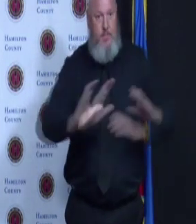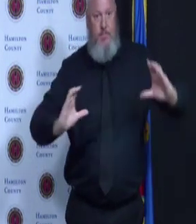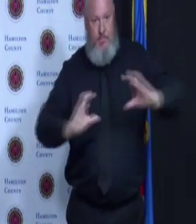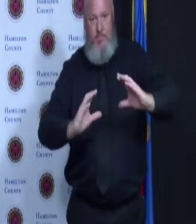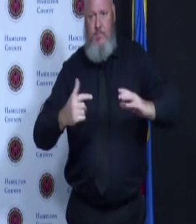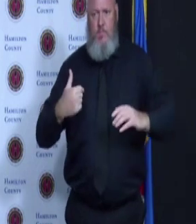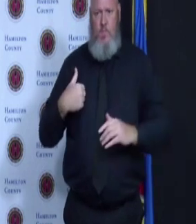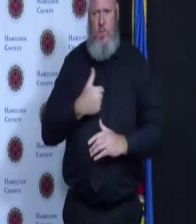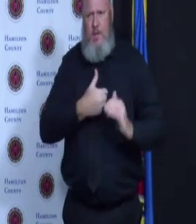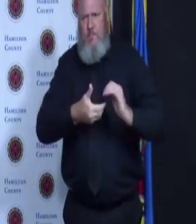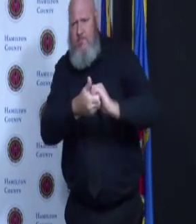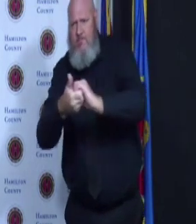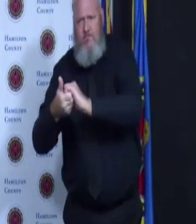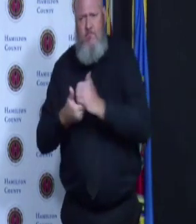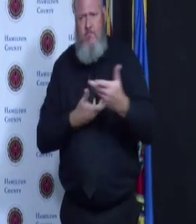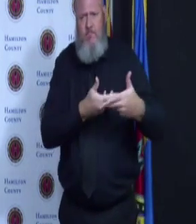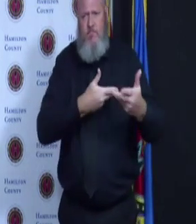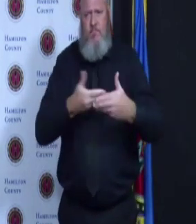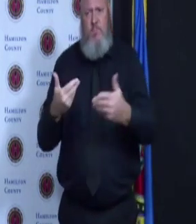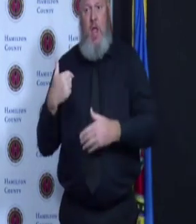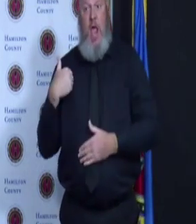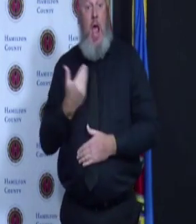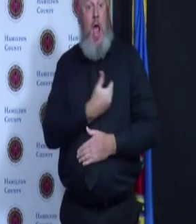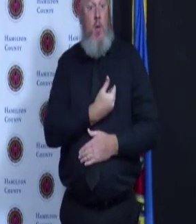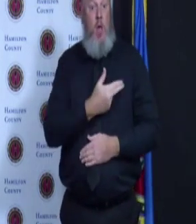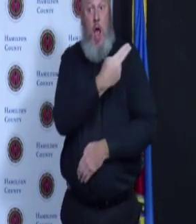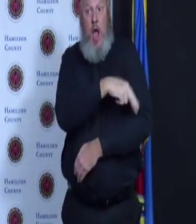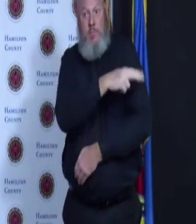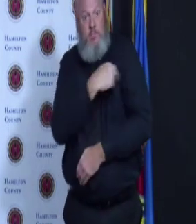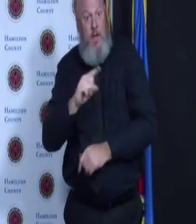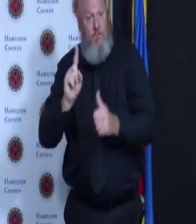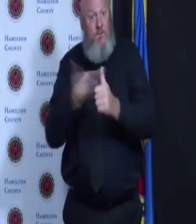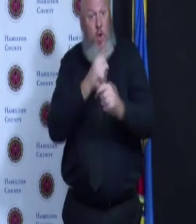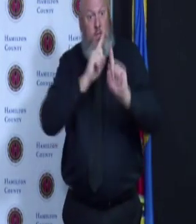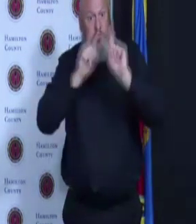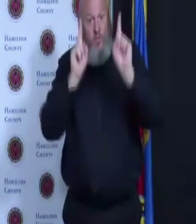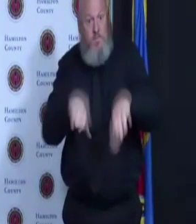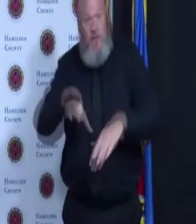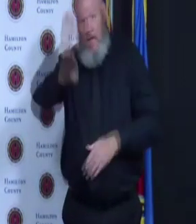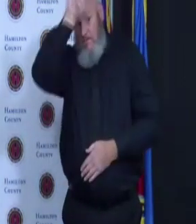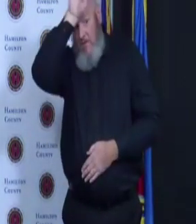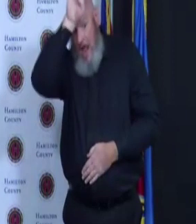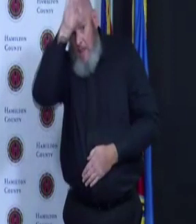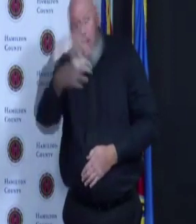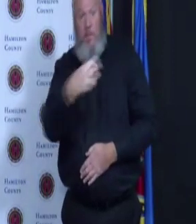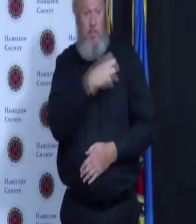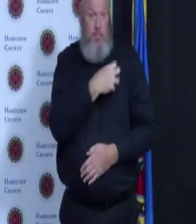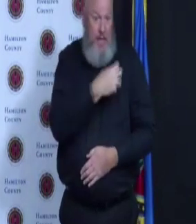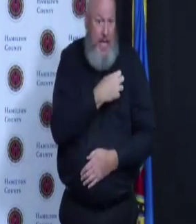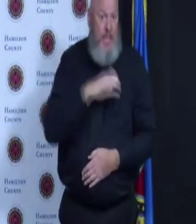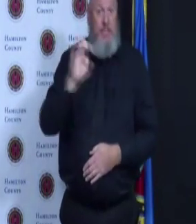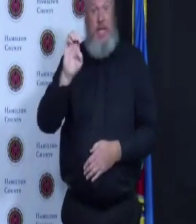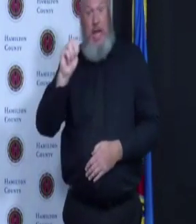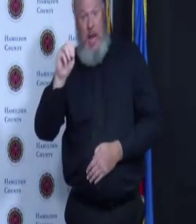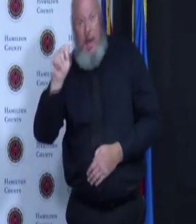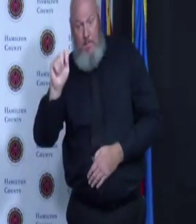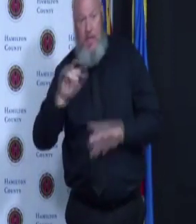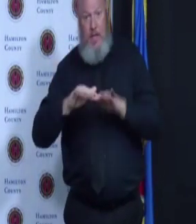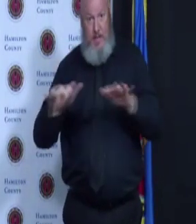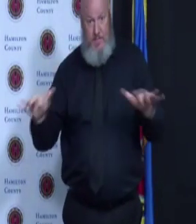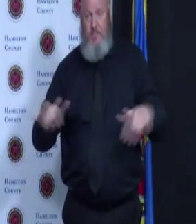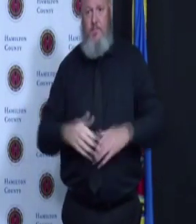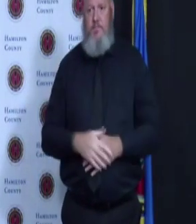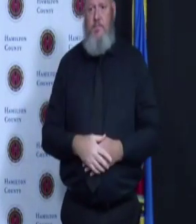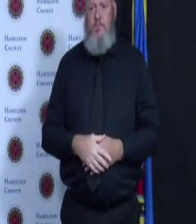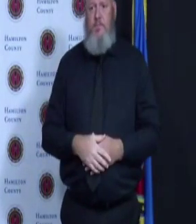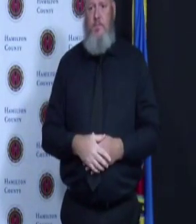first responders, social service agencies, and local governments have been working together for years to make sure our region